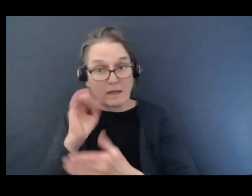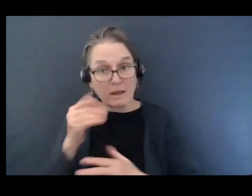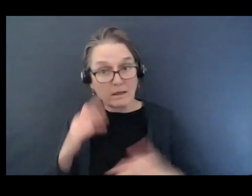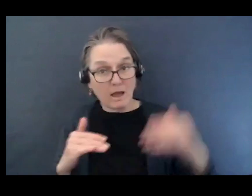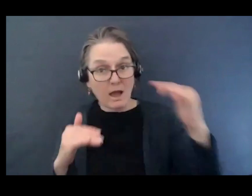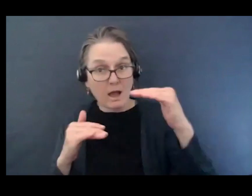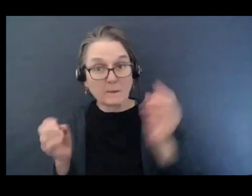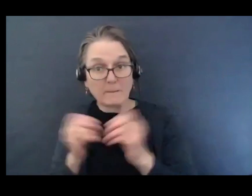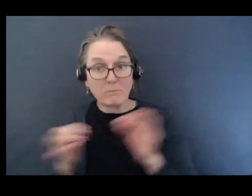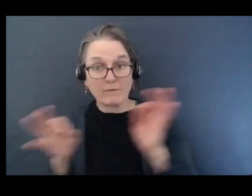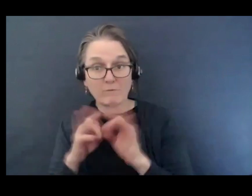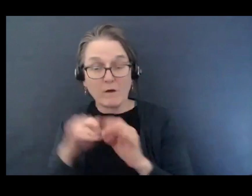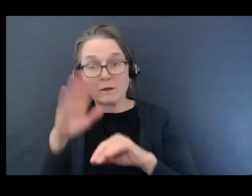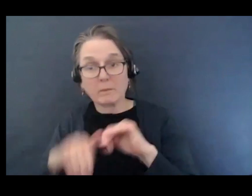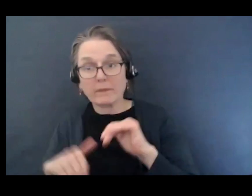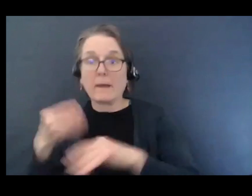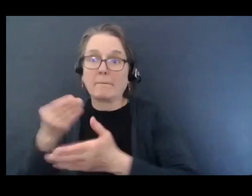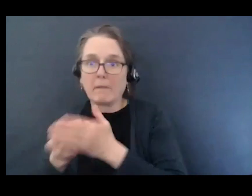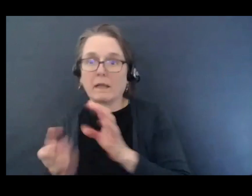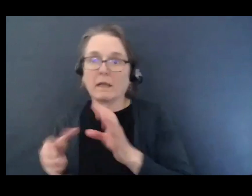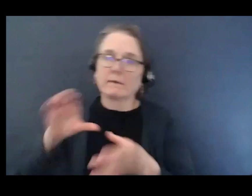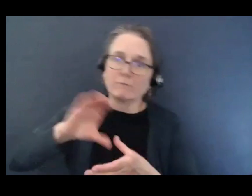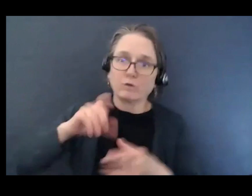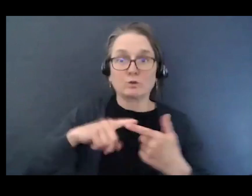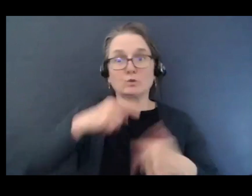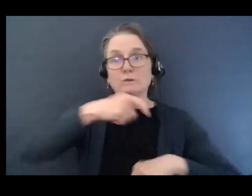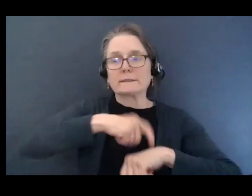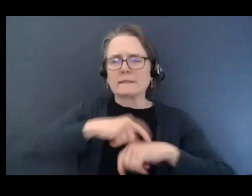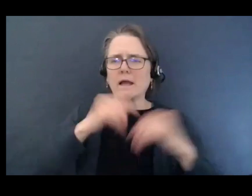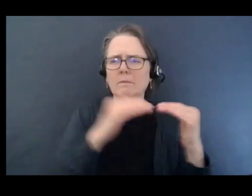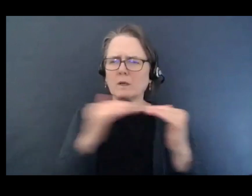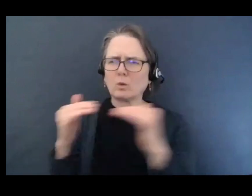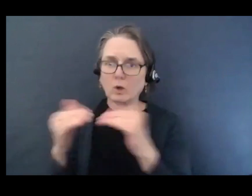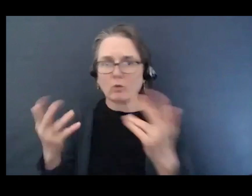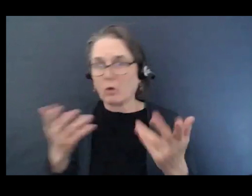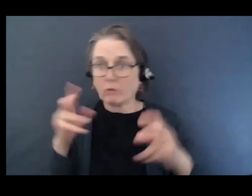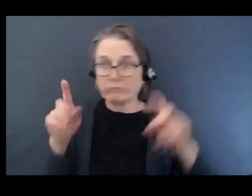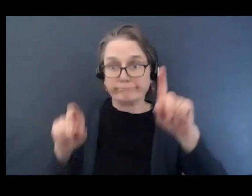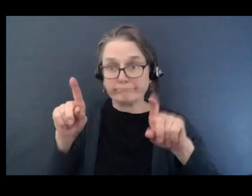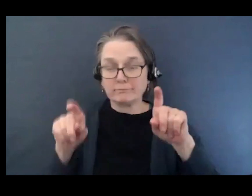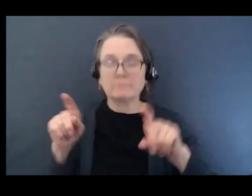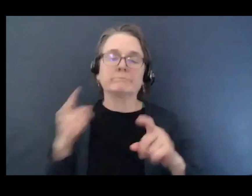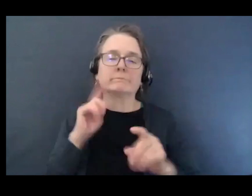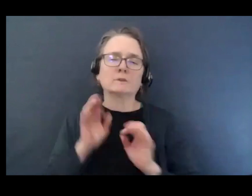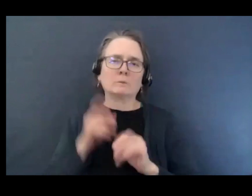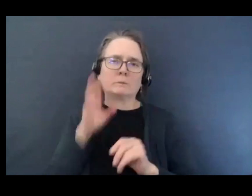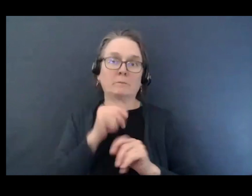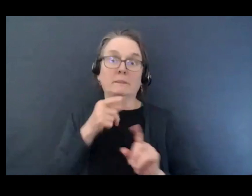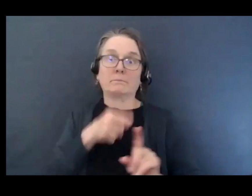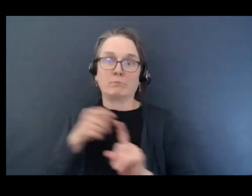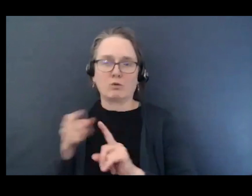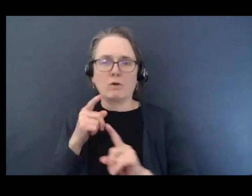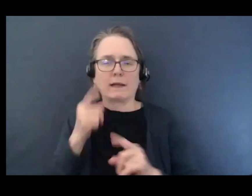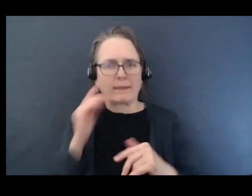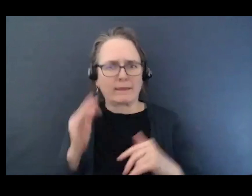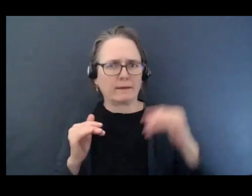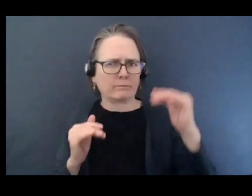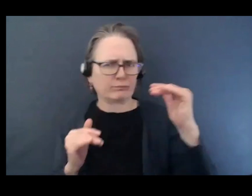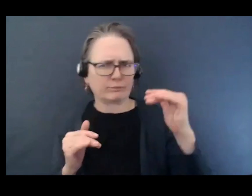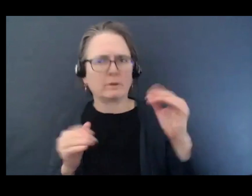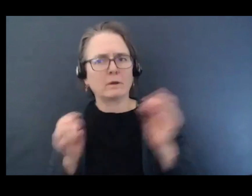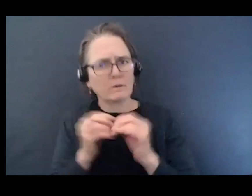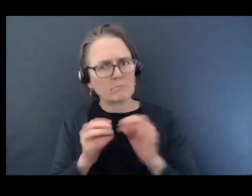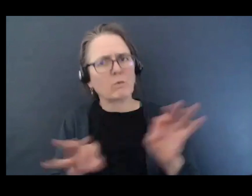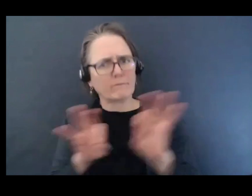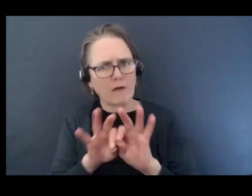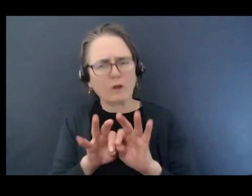owned ones, demand responsive transit, handicap or access for people with disabilities in general,